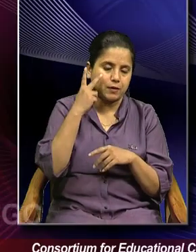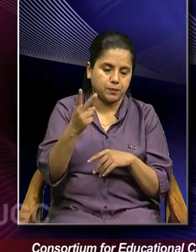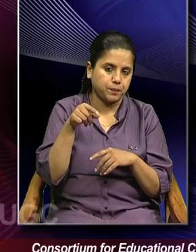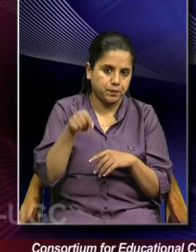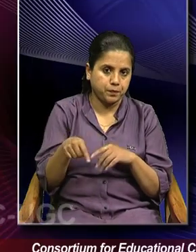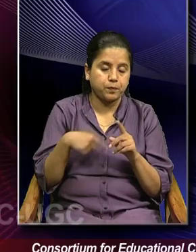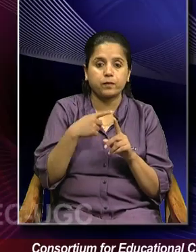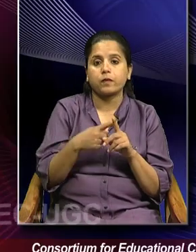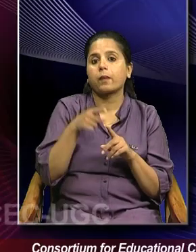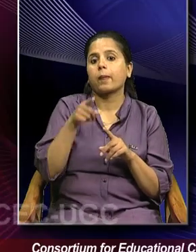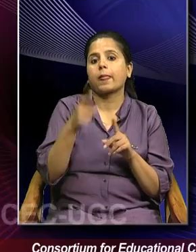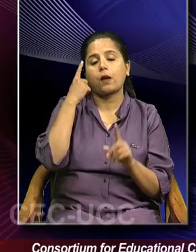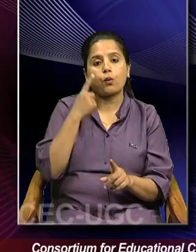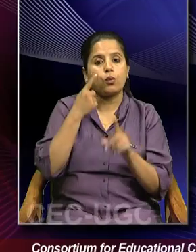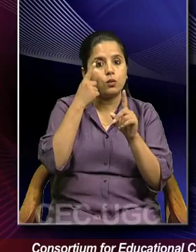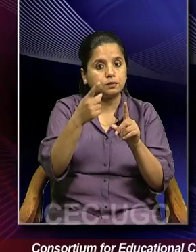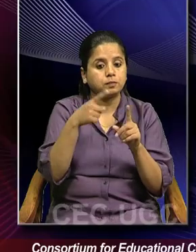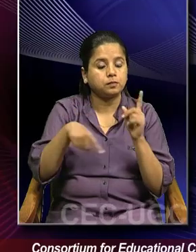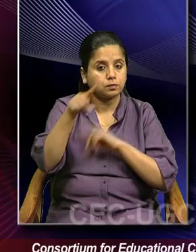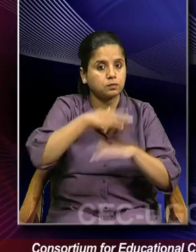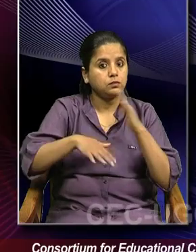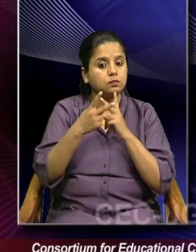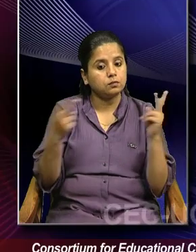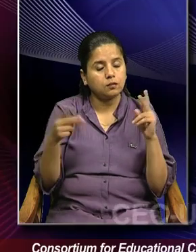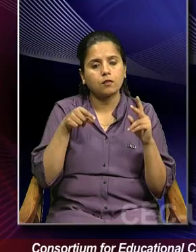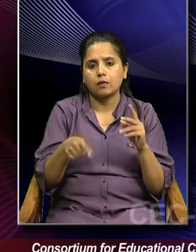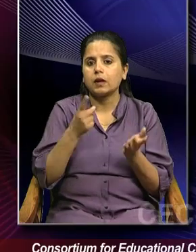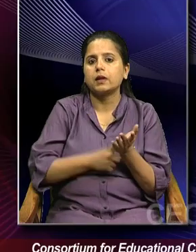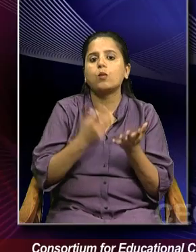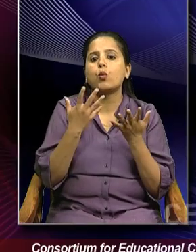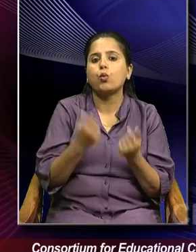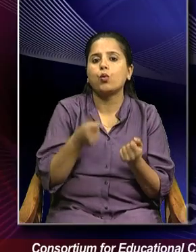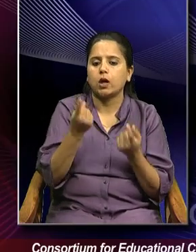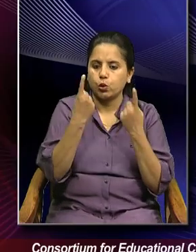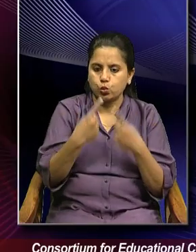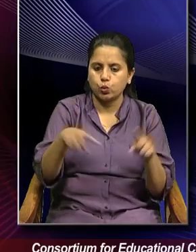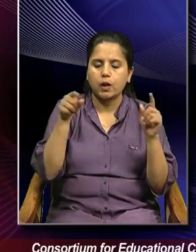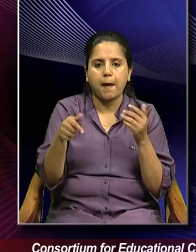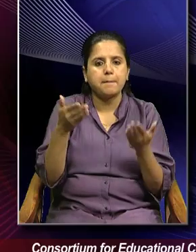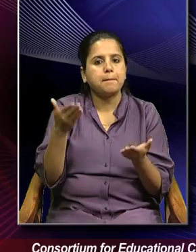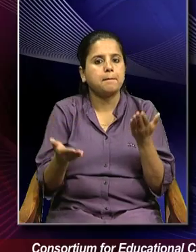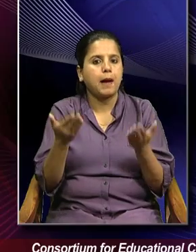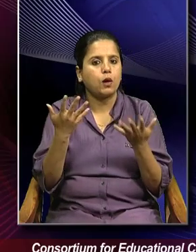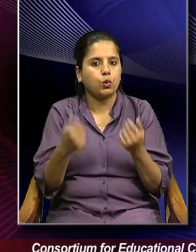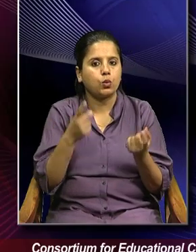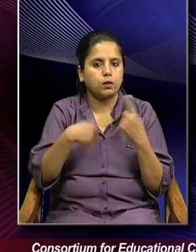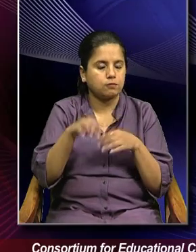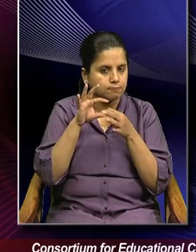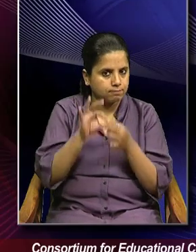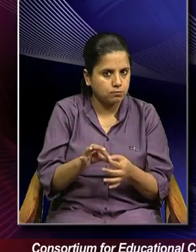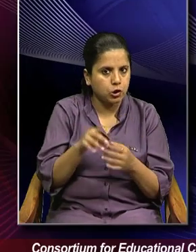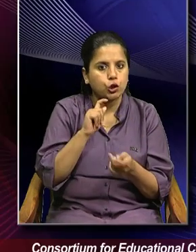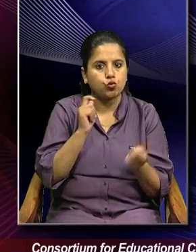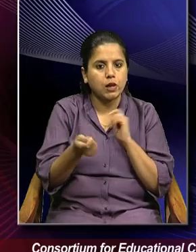and in this the goals and objectives too demand a right balance with respect to